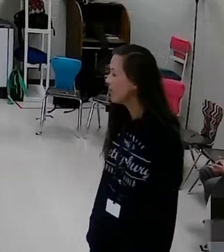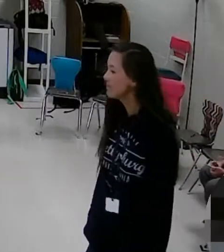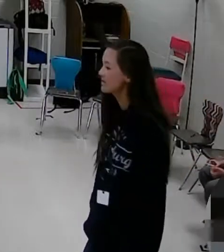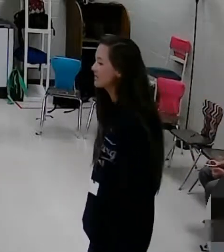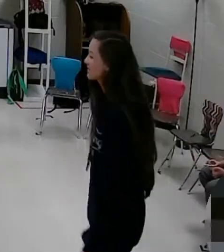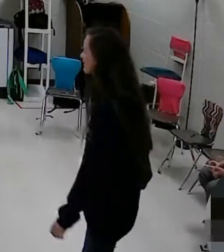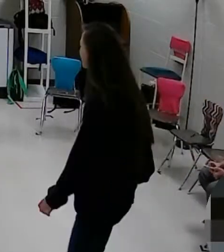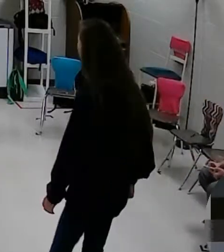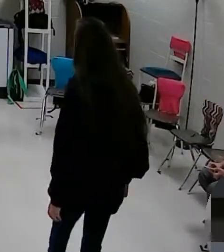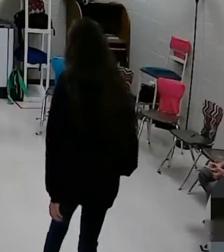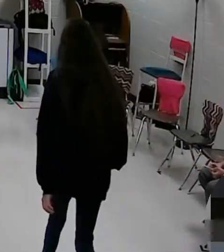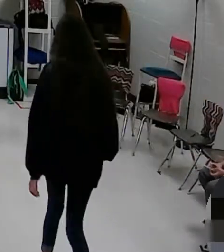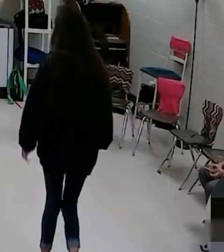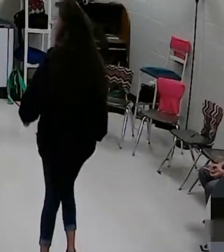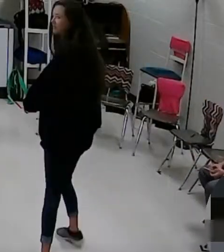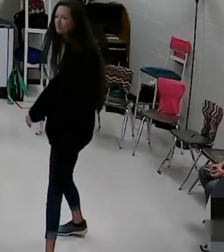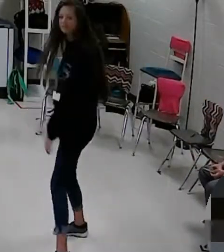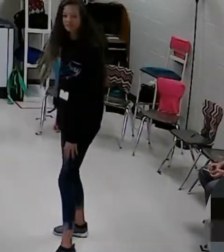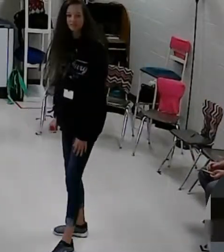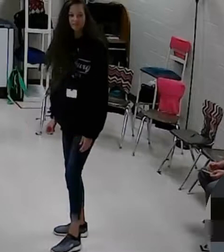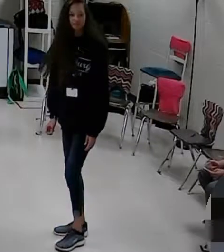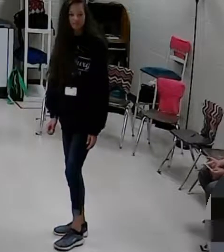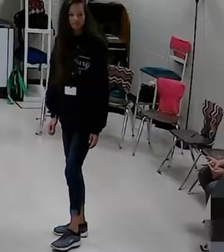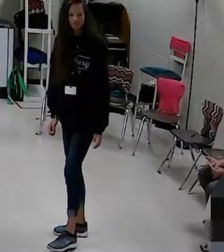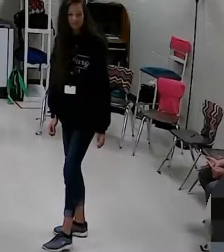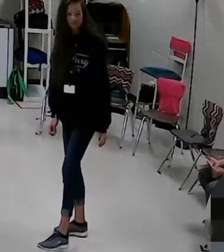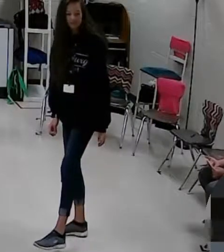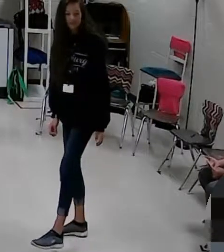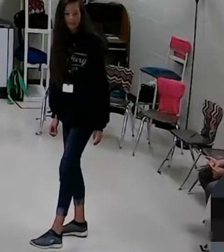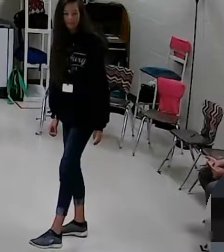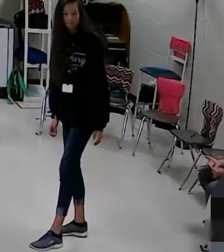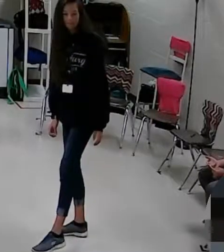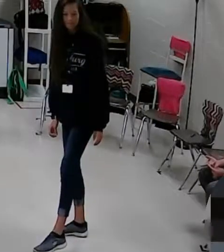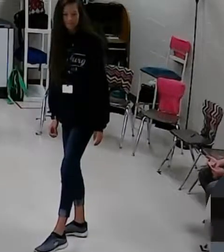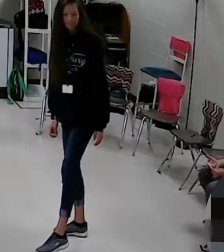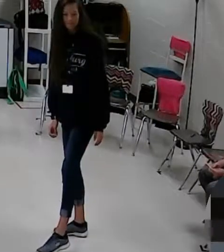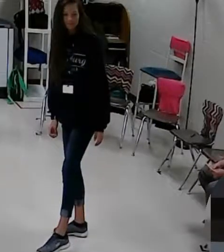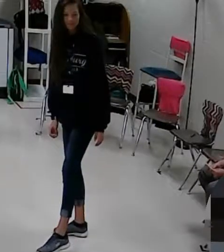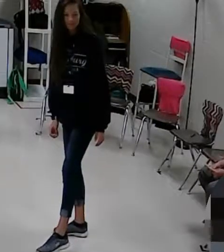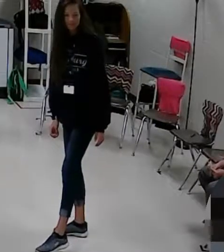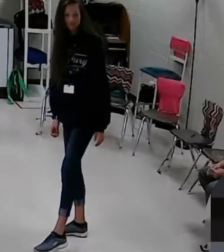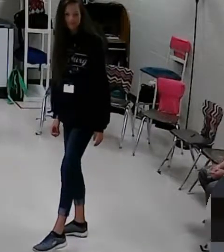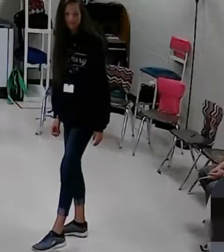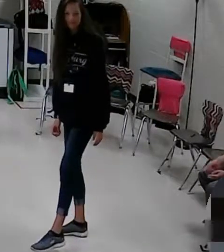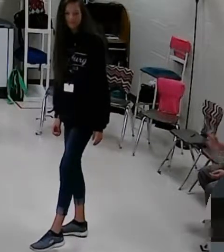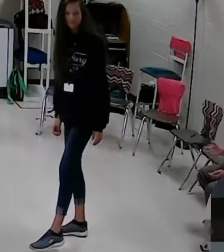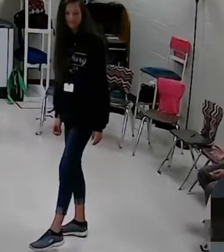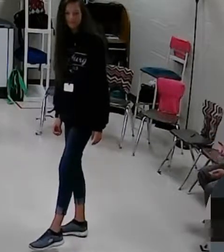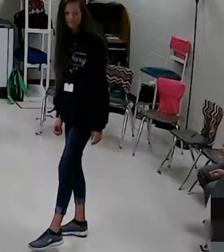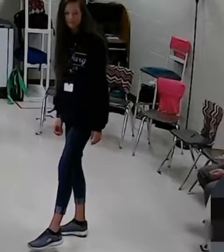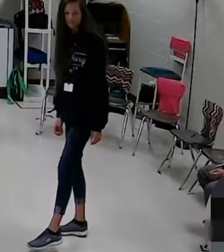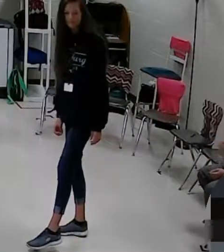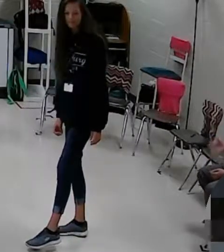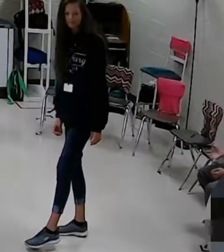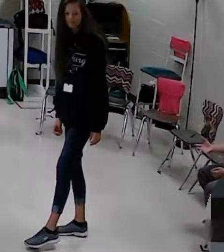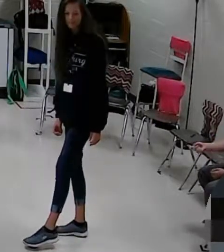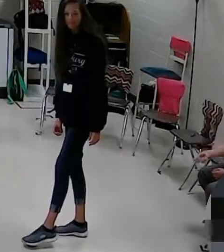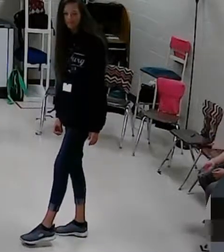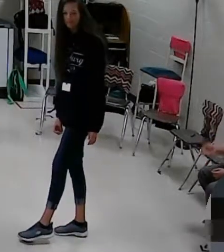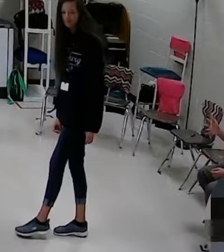that's 11 in the right spot. Yeah. That's right, our- she's crying. Yeah. Yeah, that's right. Okay, we're right.